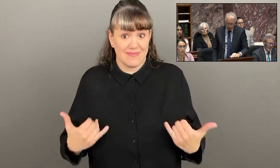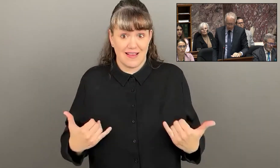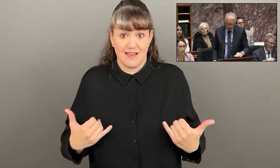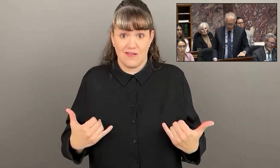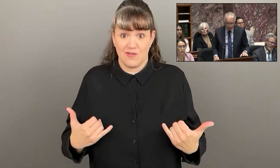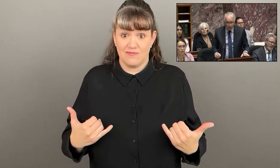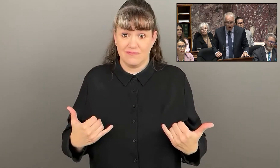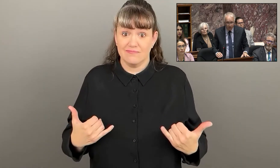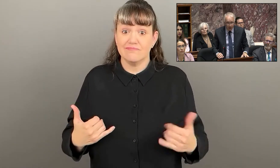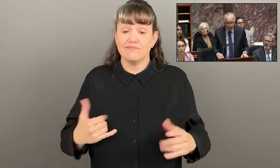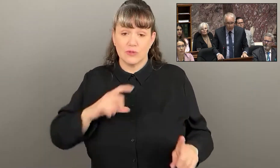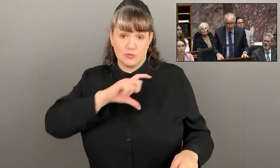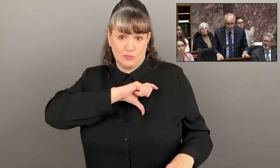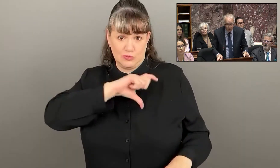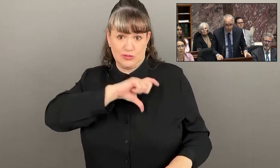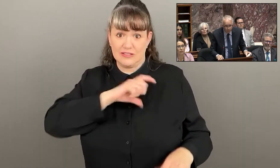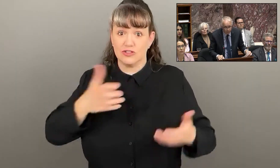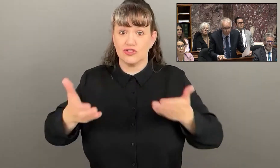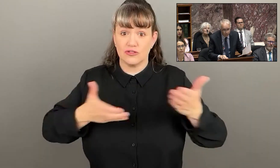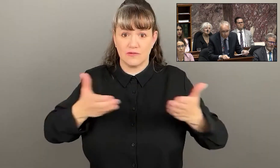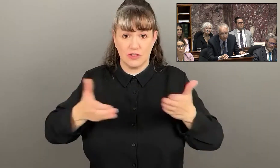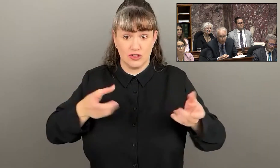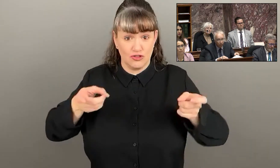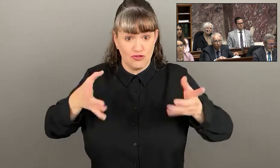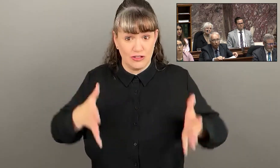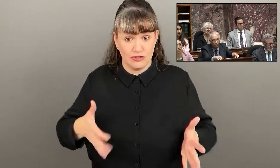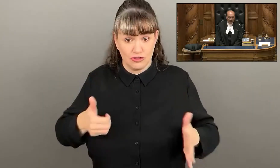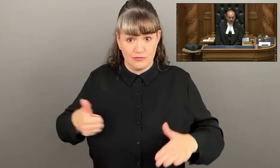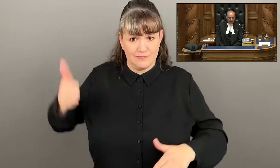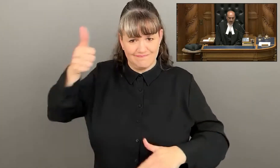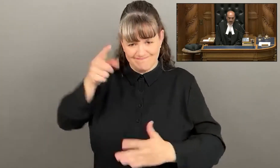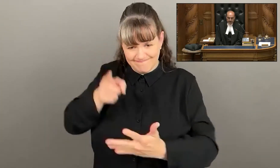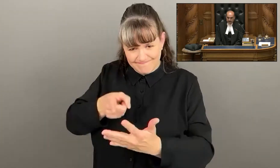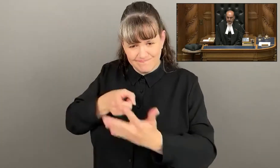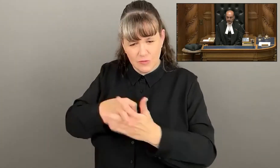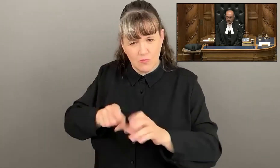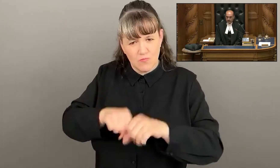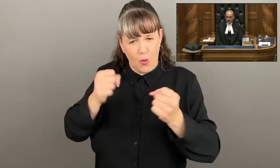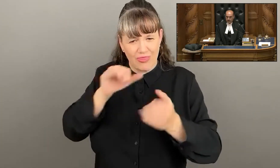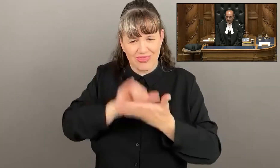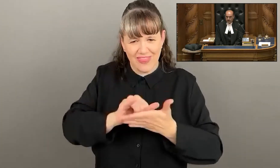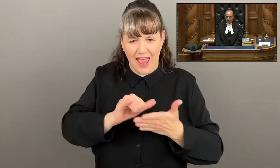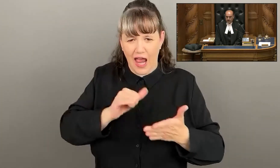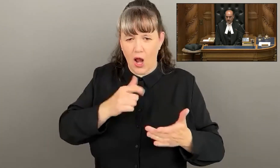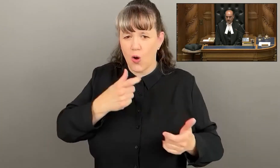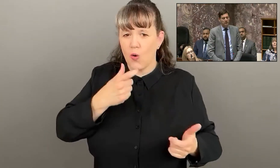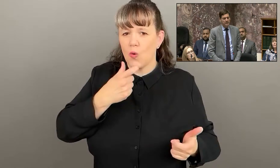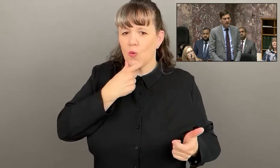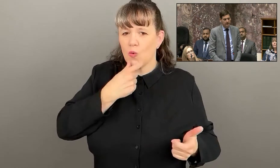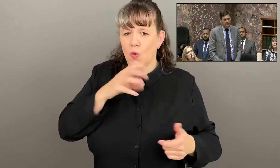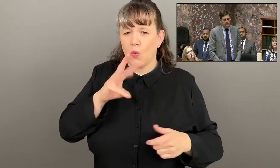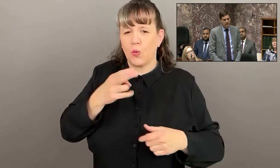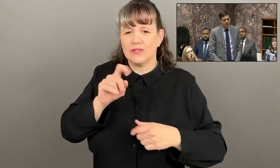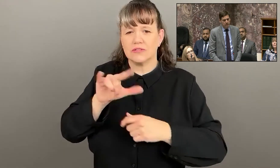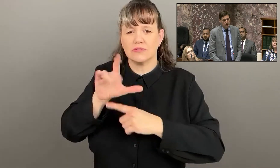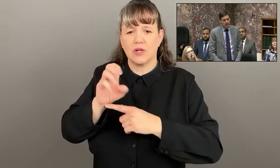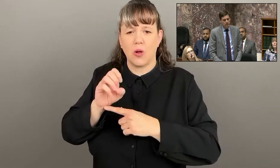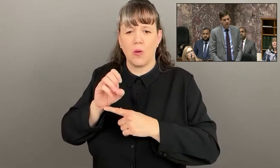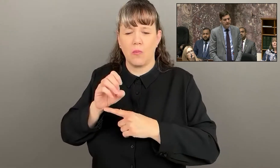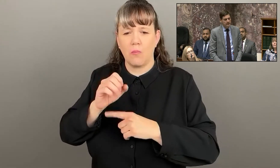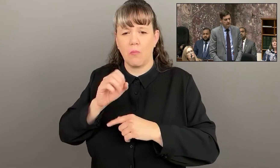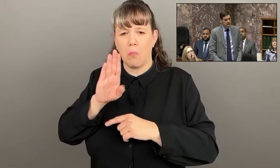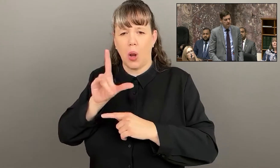this case to an investigative branch? Premier. Thank you, Honourable Speaker. This is an important matter. I thank the member